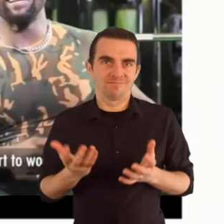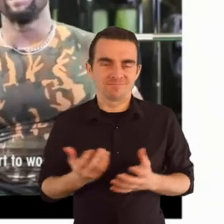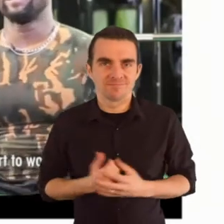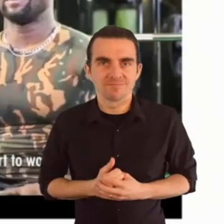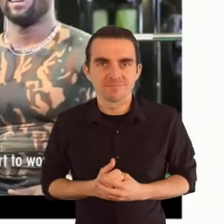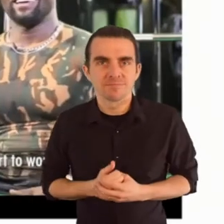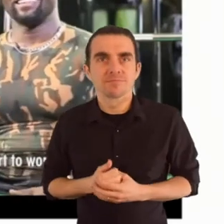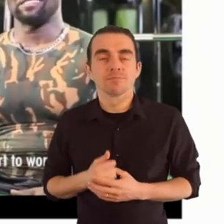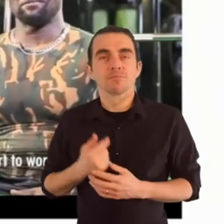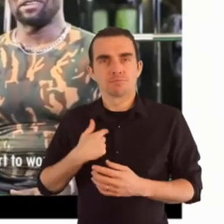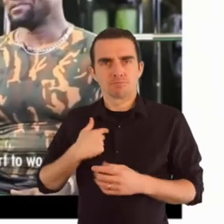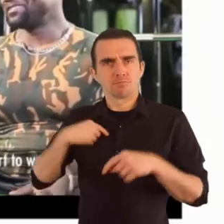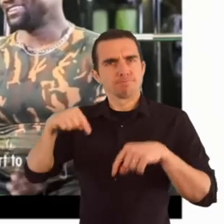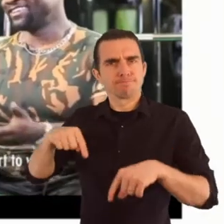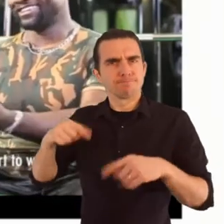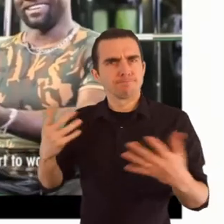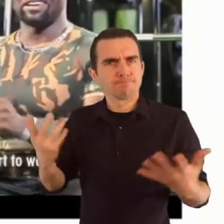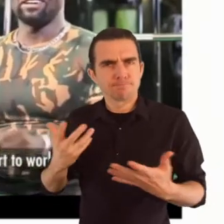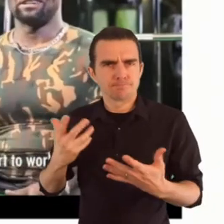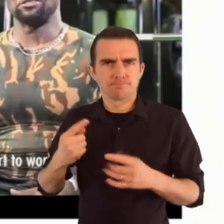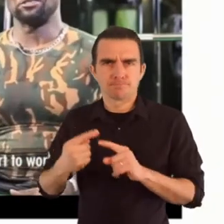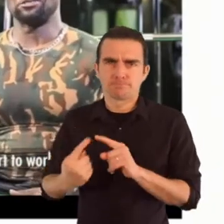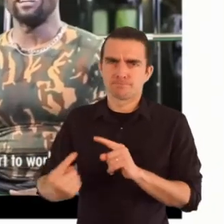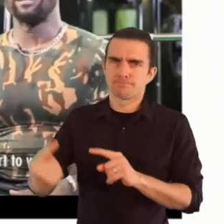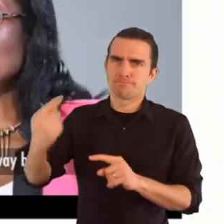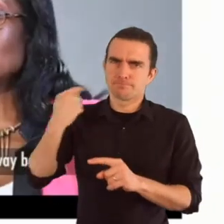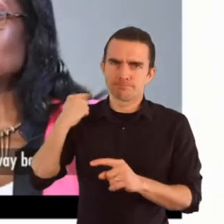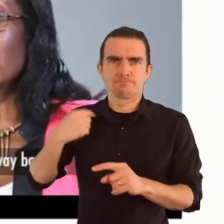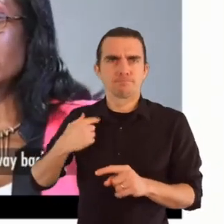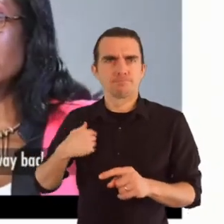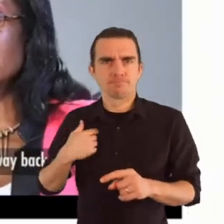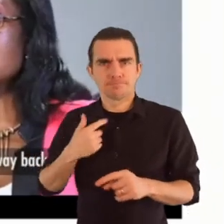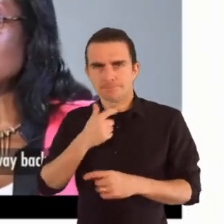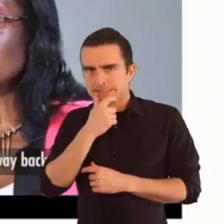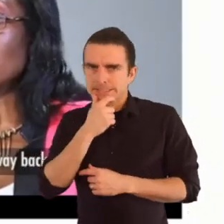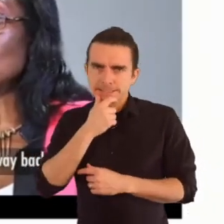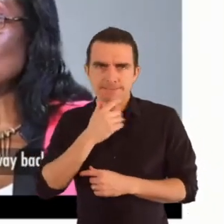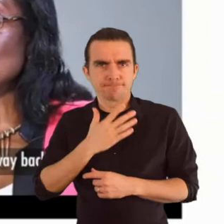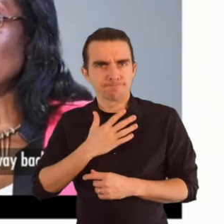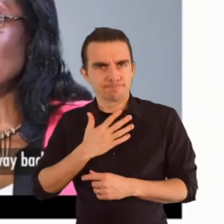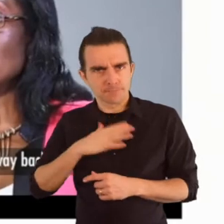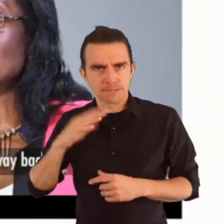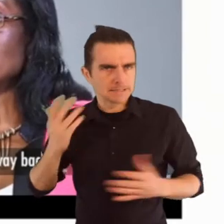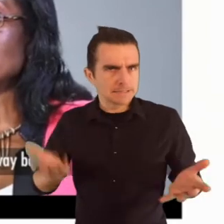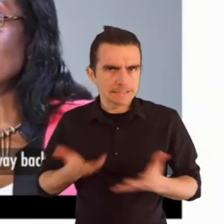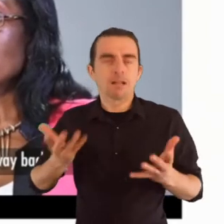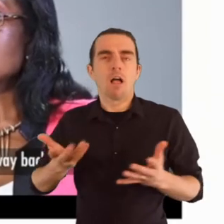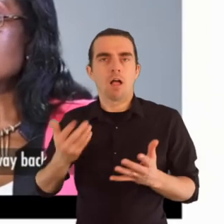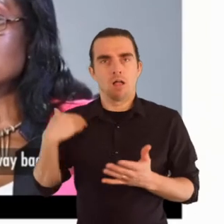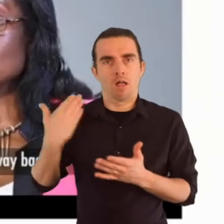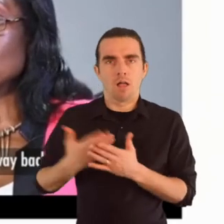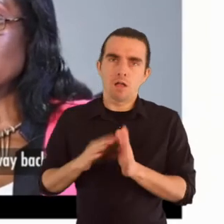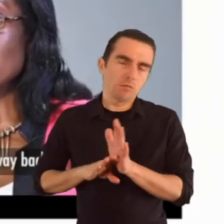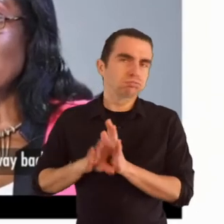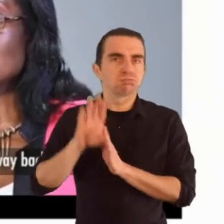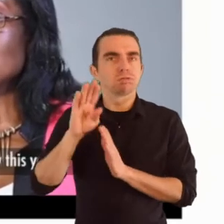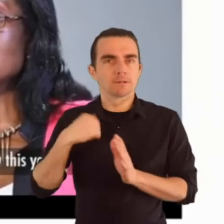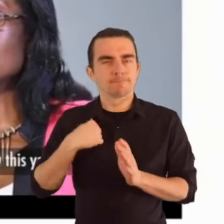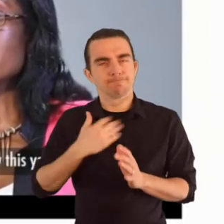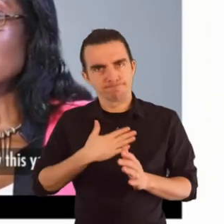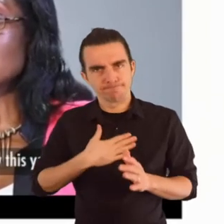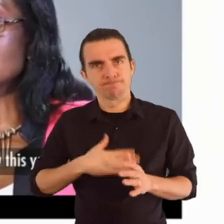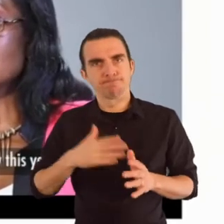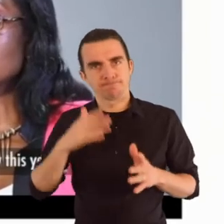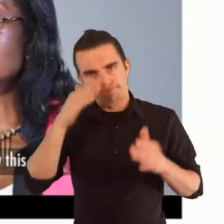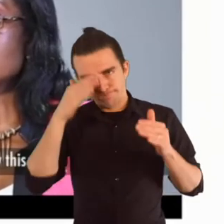training at the same time, report to work. Our journey in Safaricom started way back, but